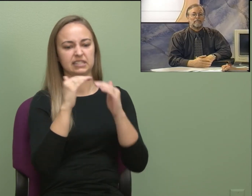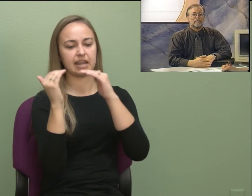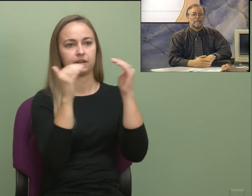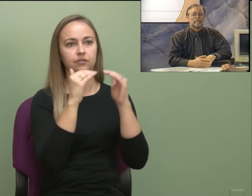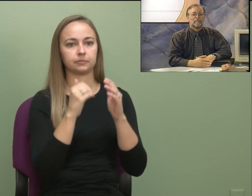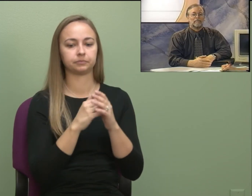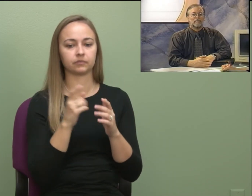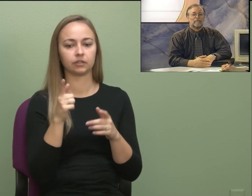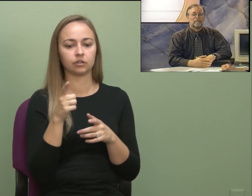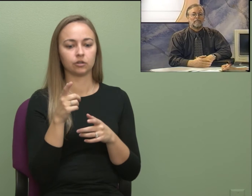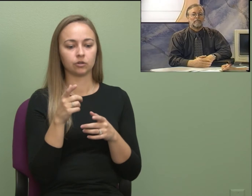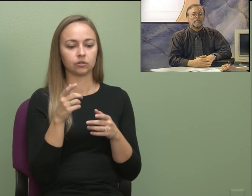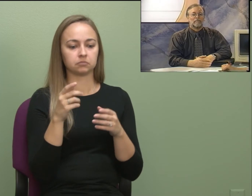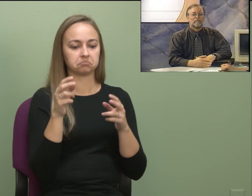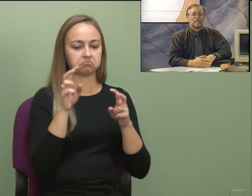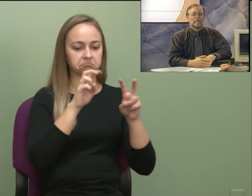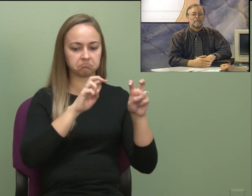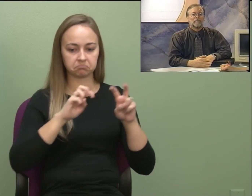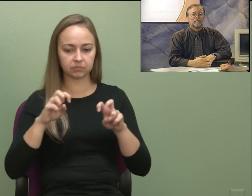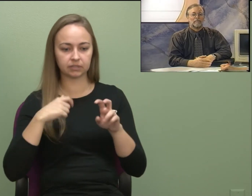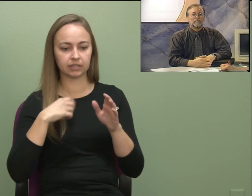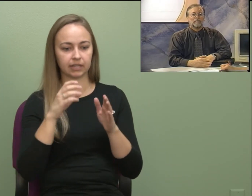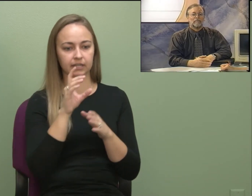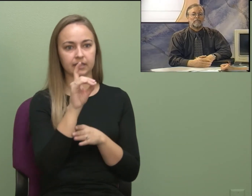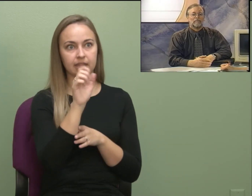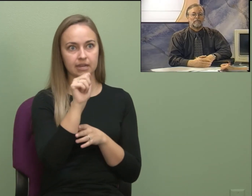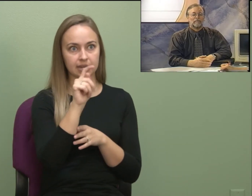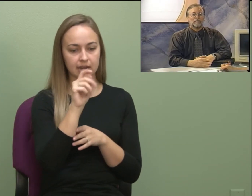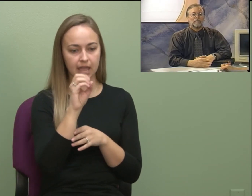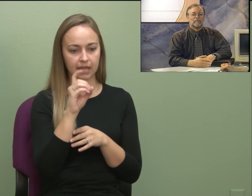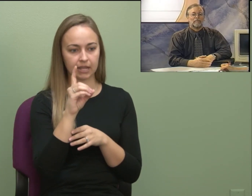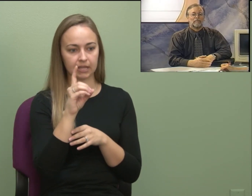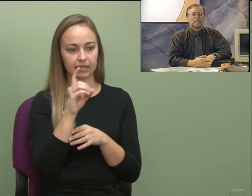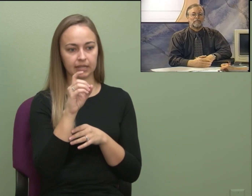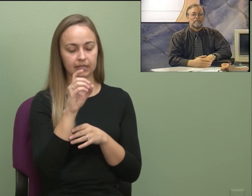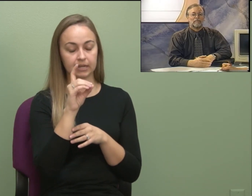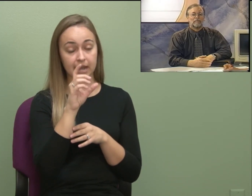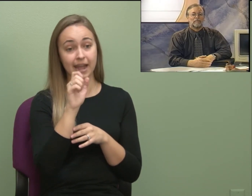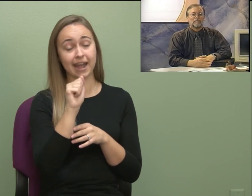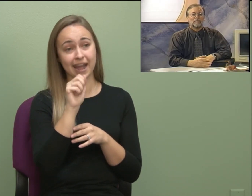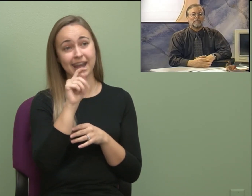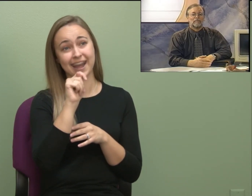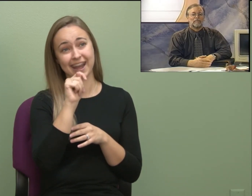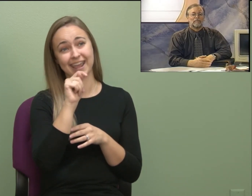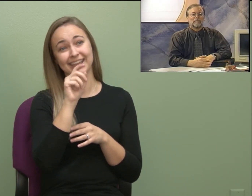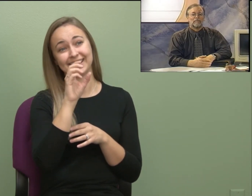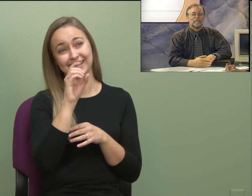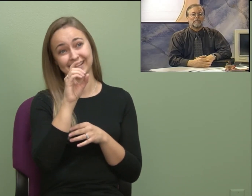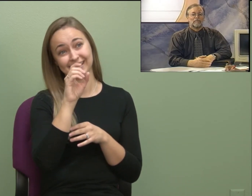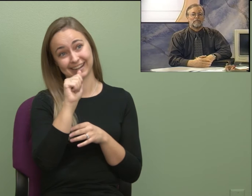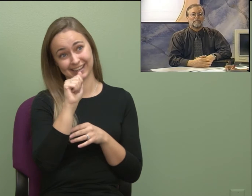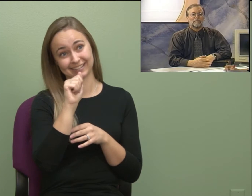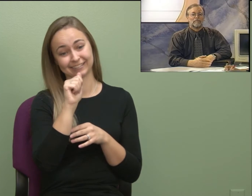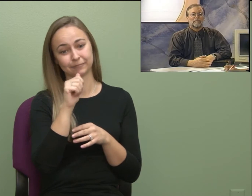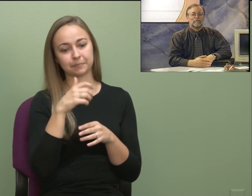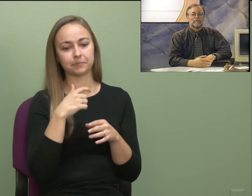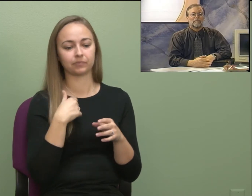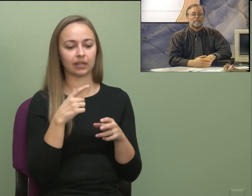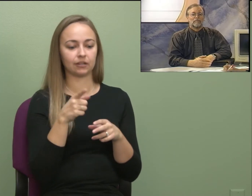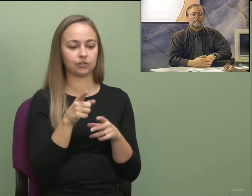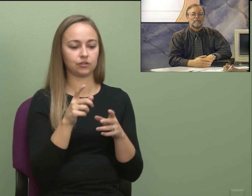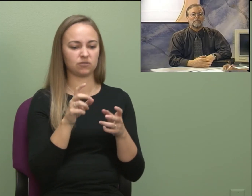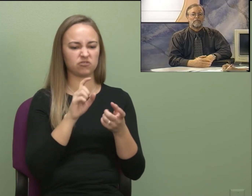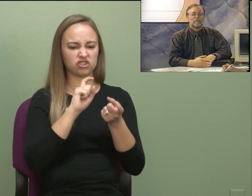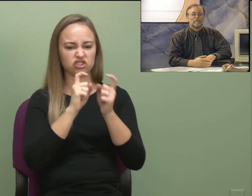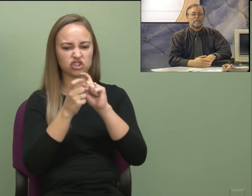data, prioritized the activities, evaluated results, and revised approaches as needed when